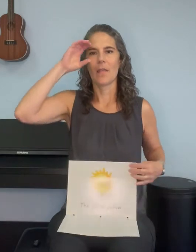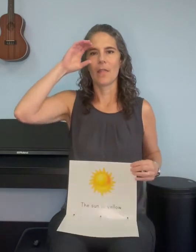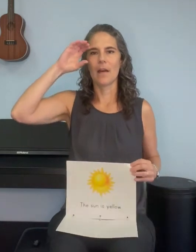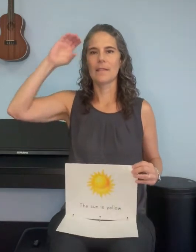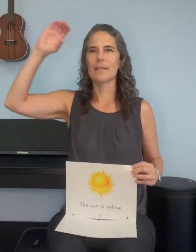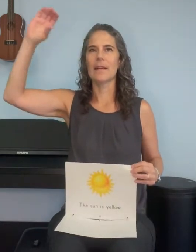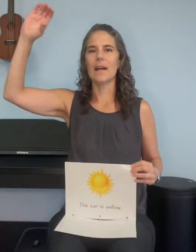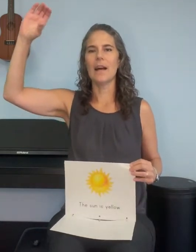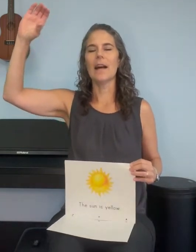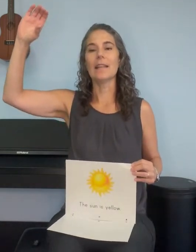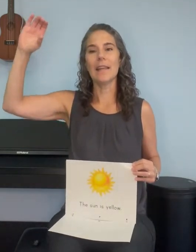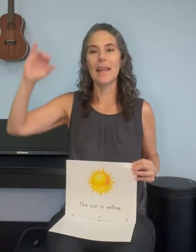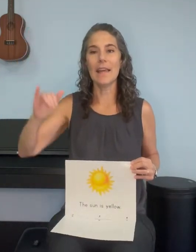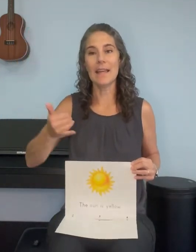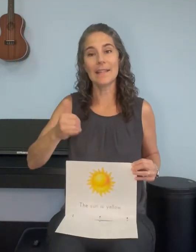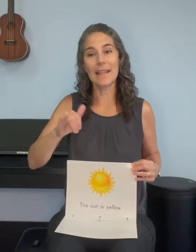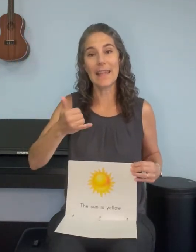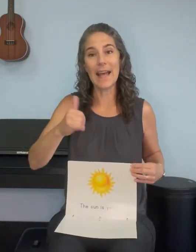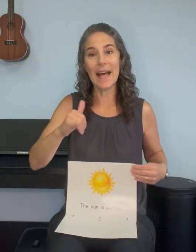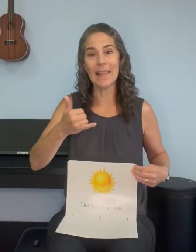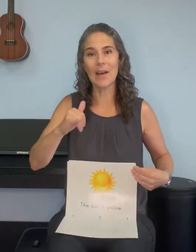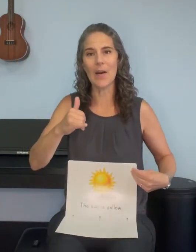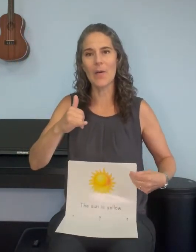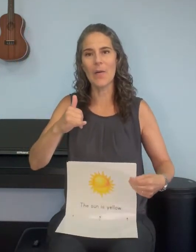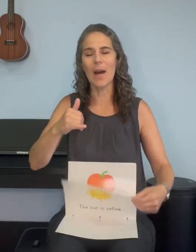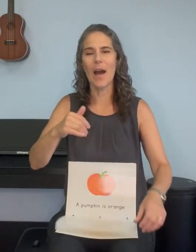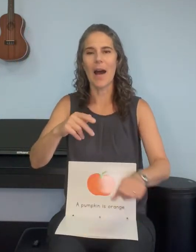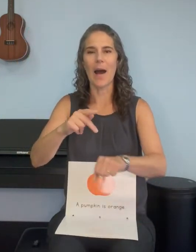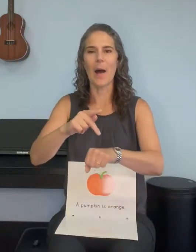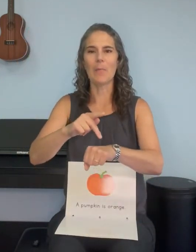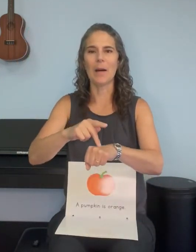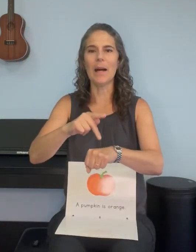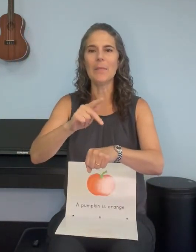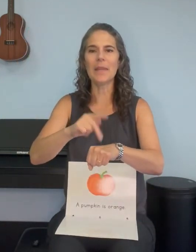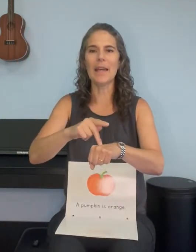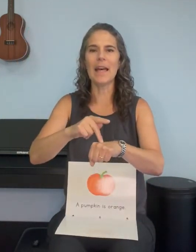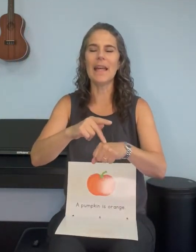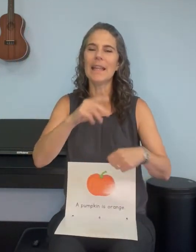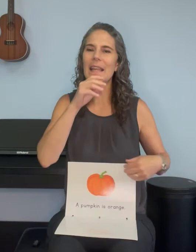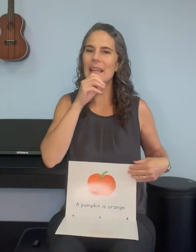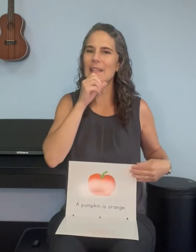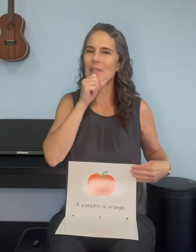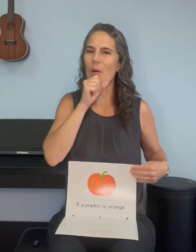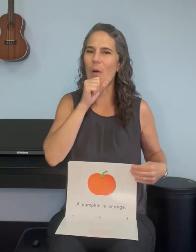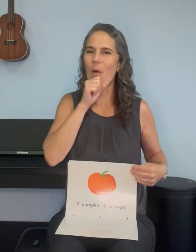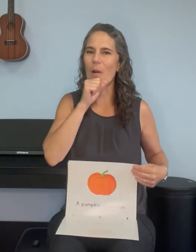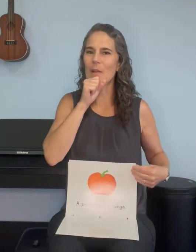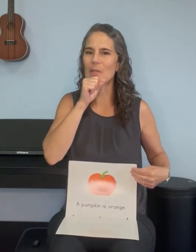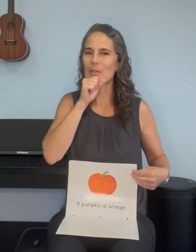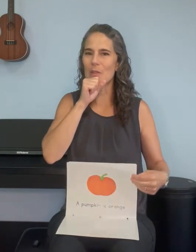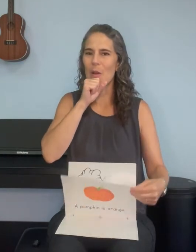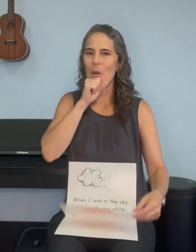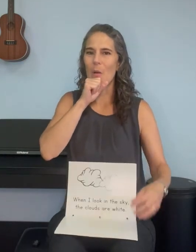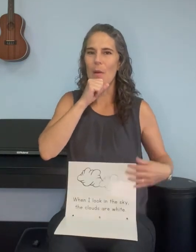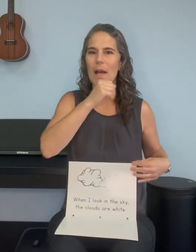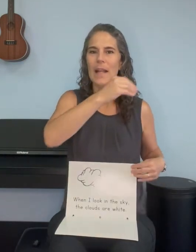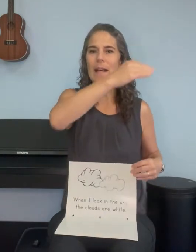The sun is yellow, a pumpkin is orange. When I